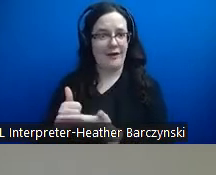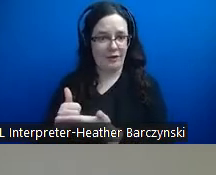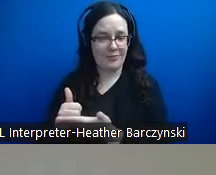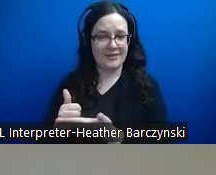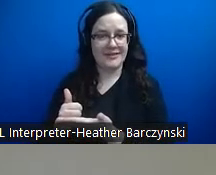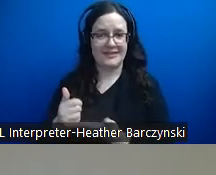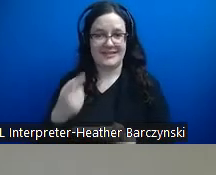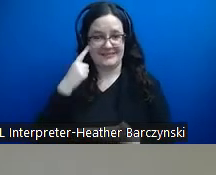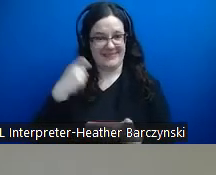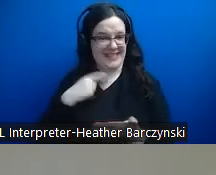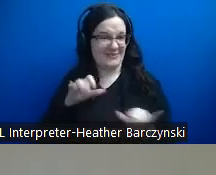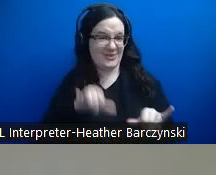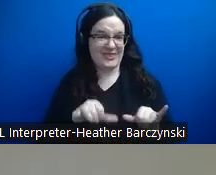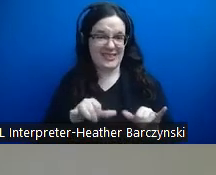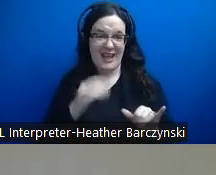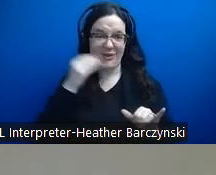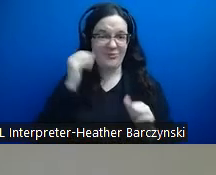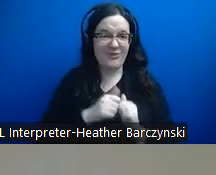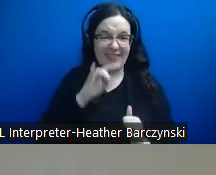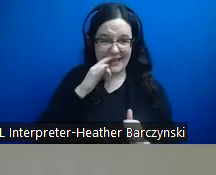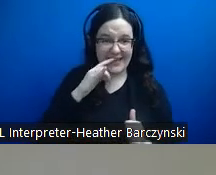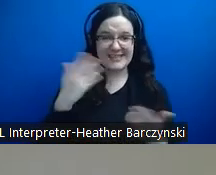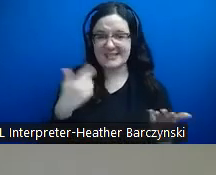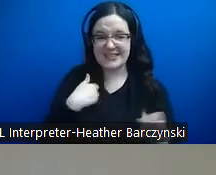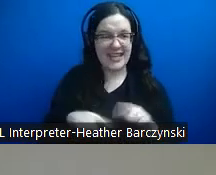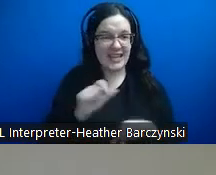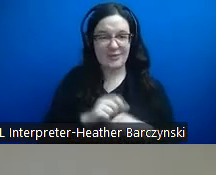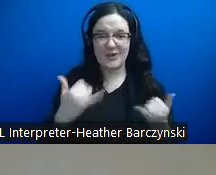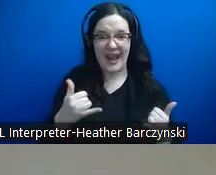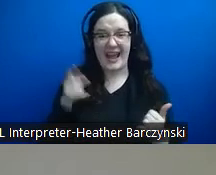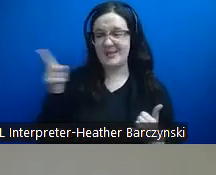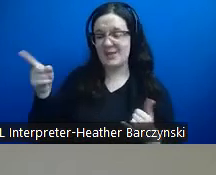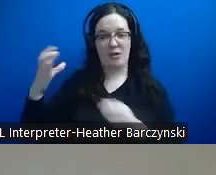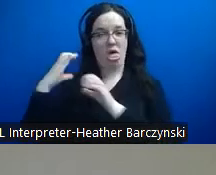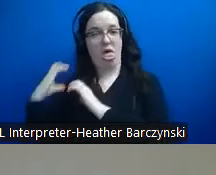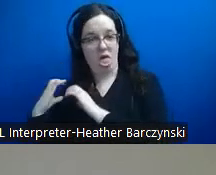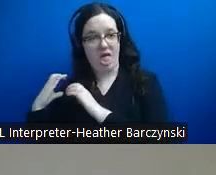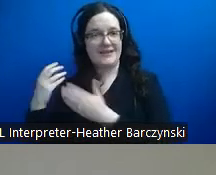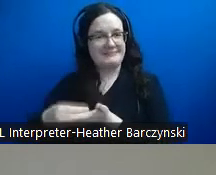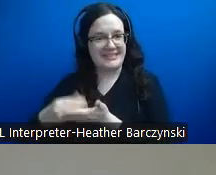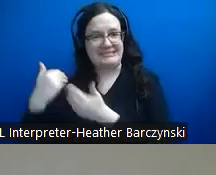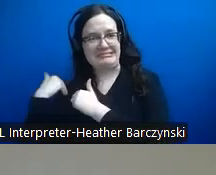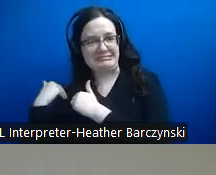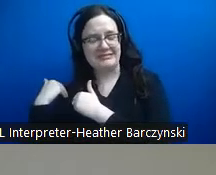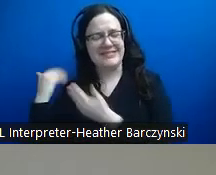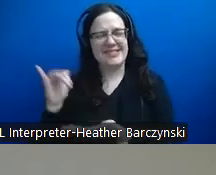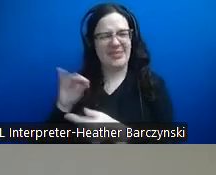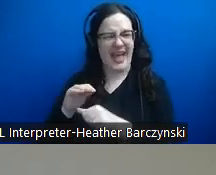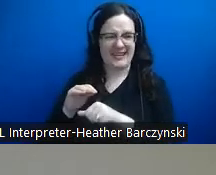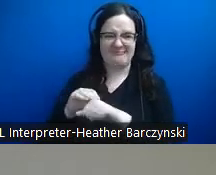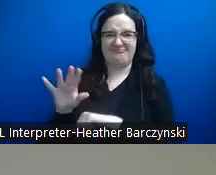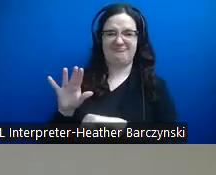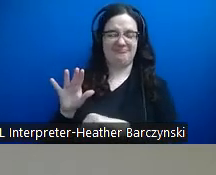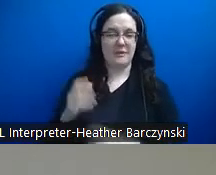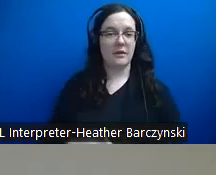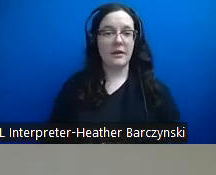because I have to stay home with our kids and I can't really work right now. So, you know, just the effects of that. And then plus I would be stressed out as